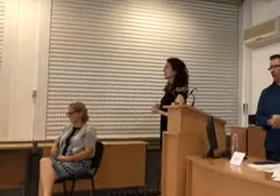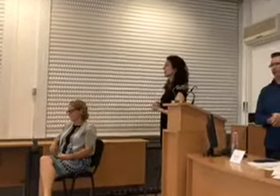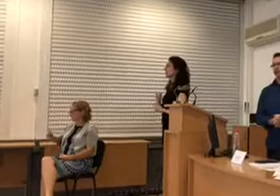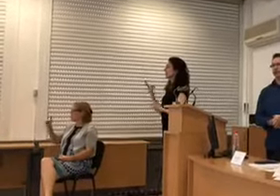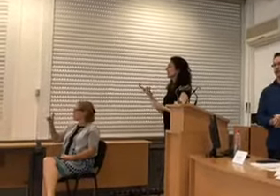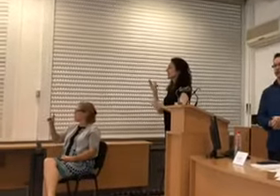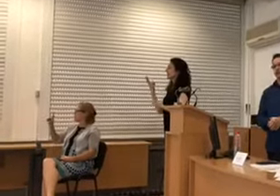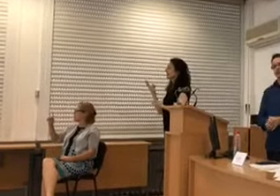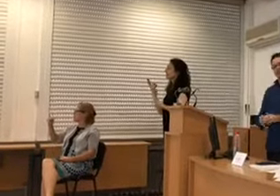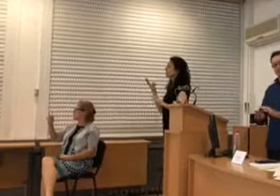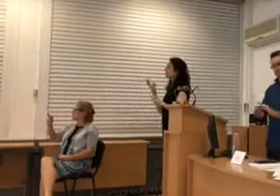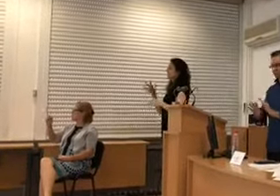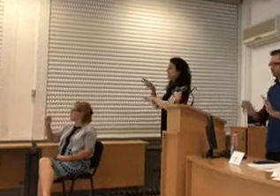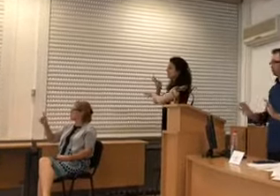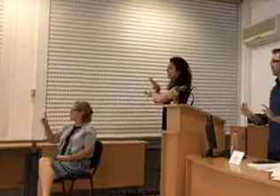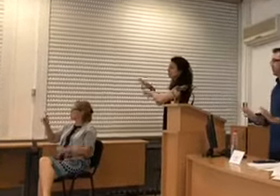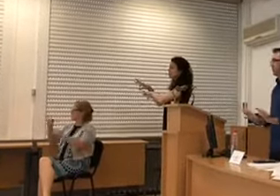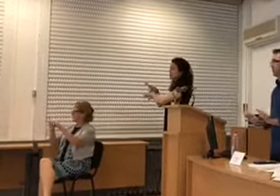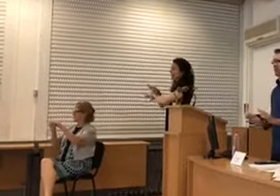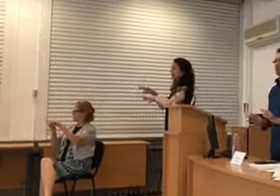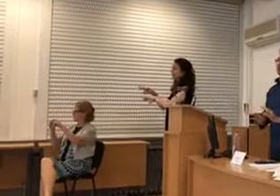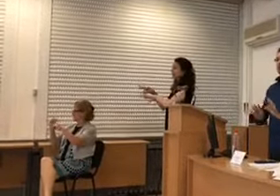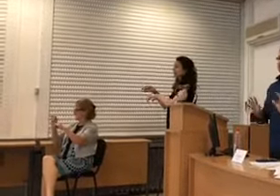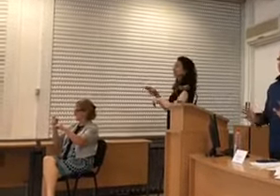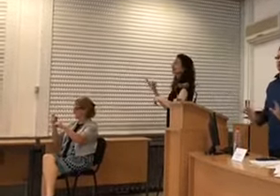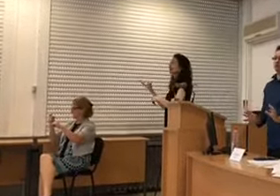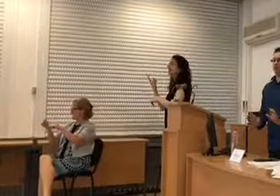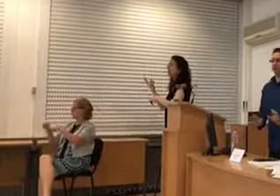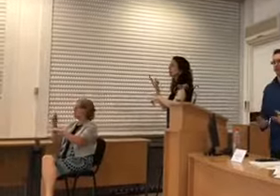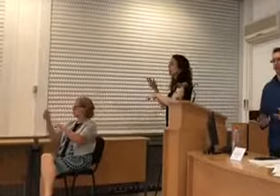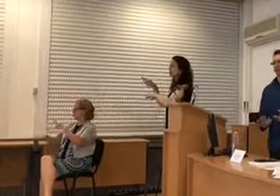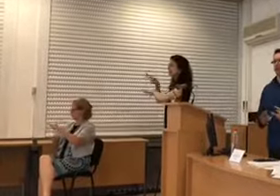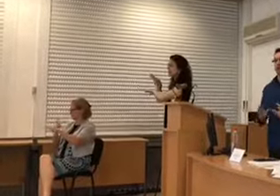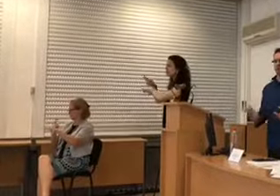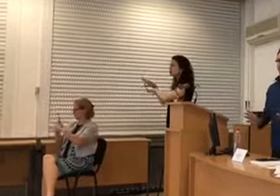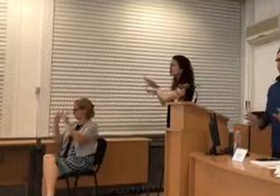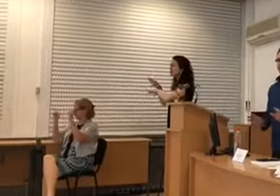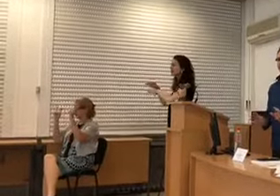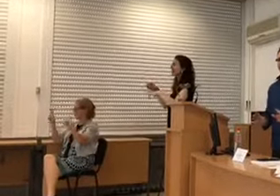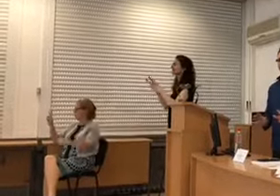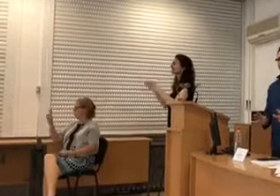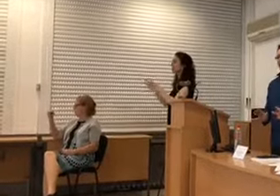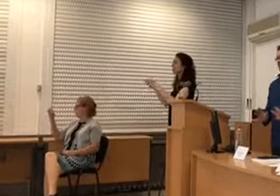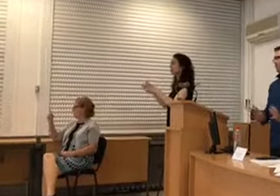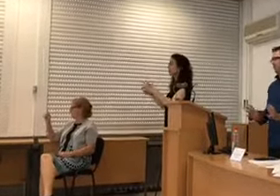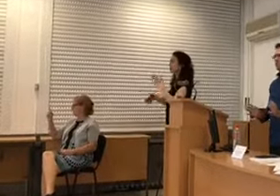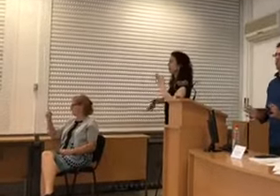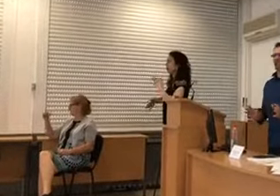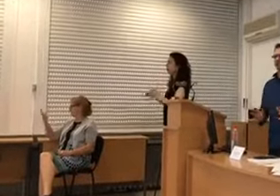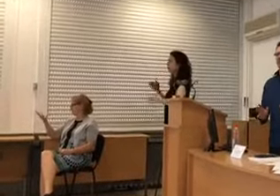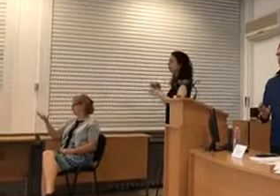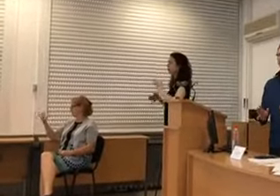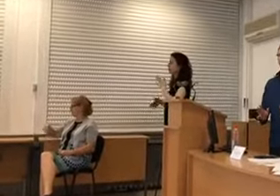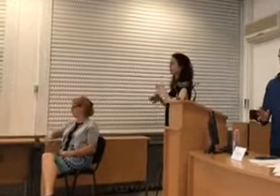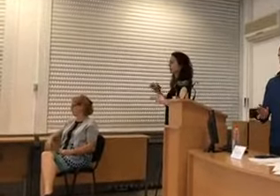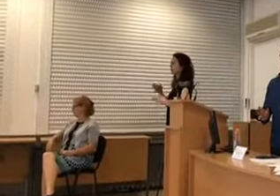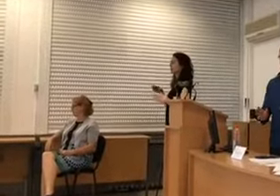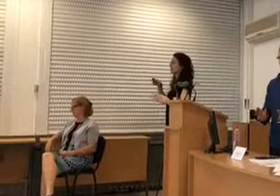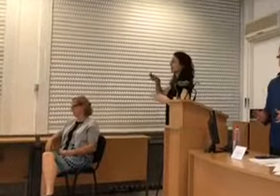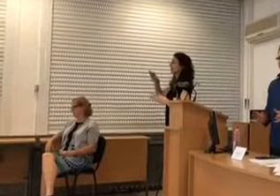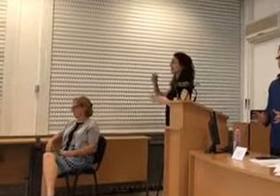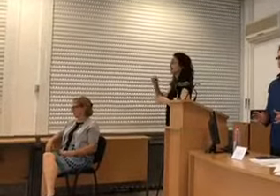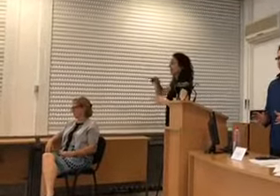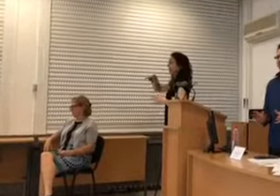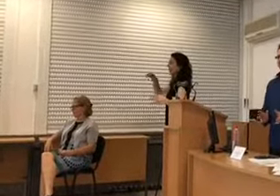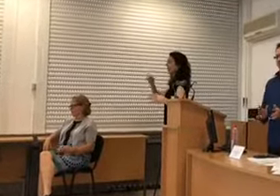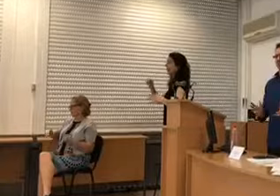Digitally engineered sex, another universe. Robots. Do you know what teledildonics